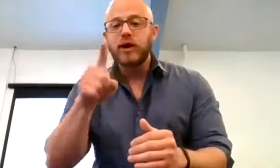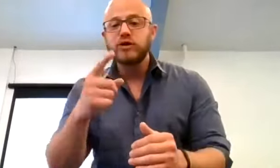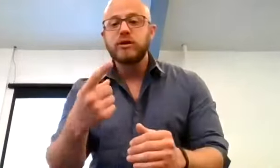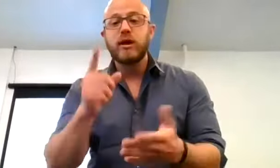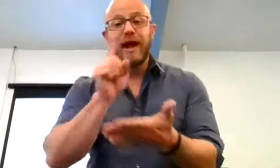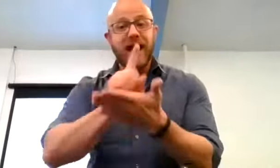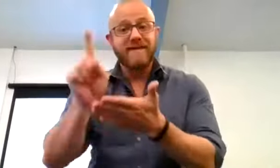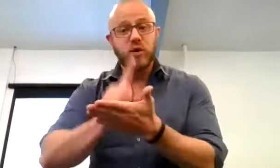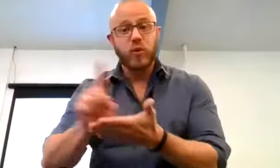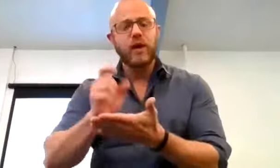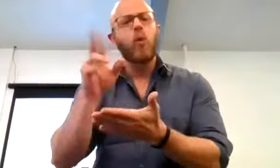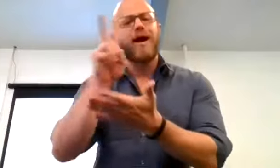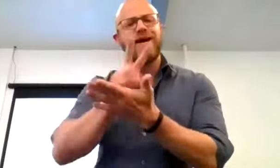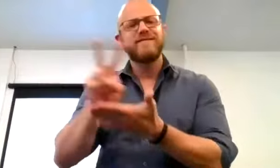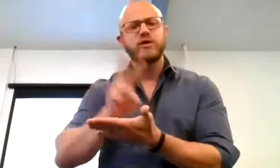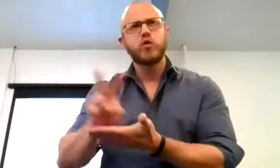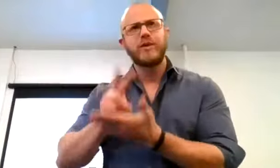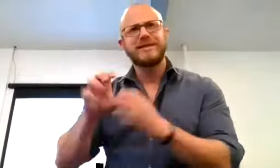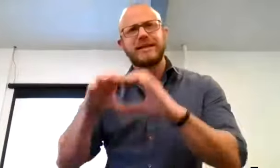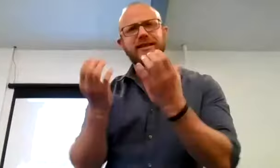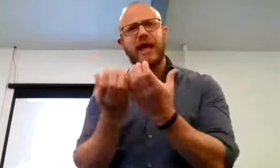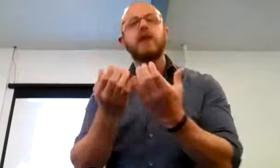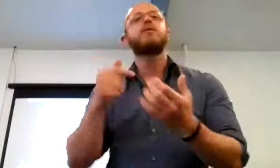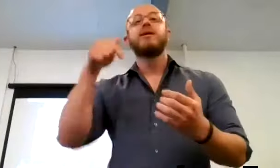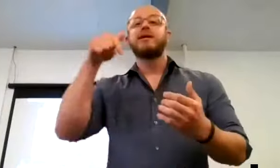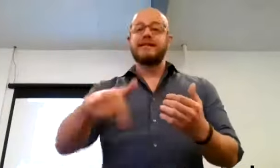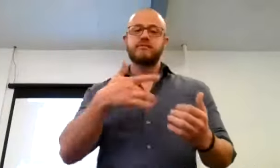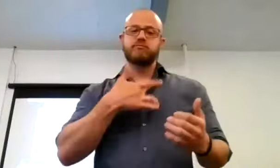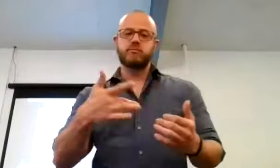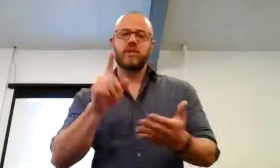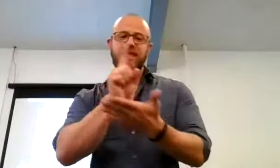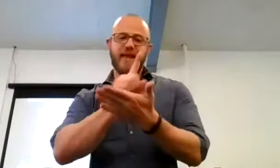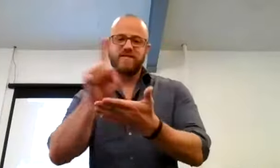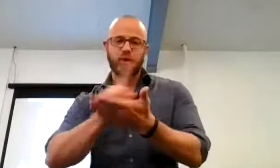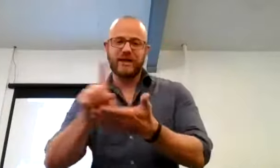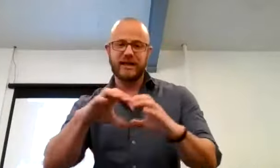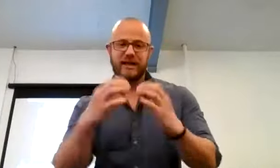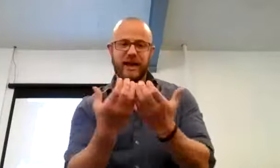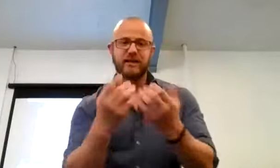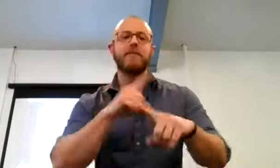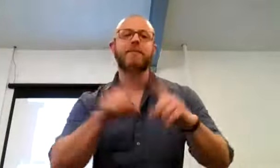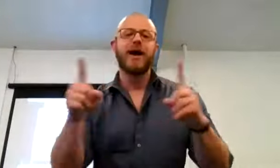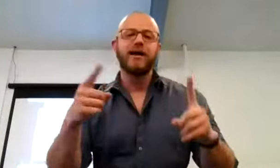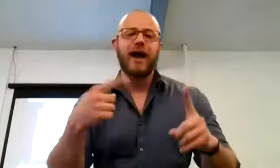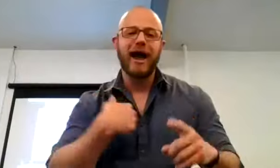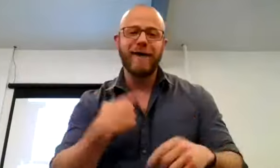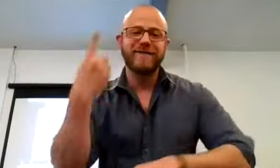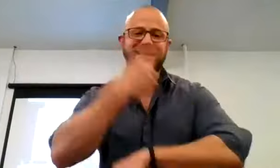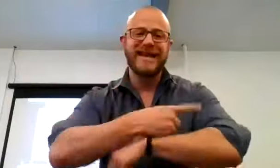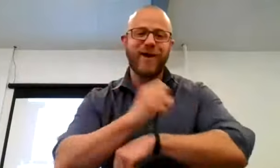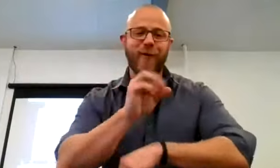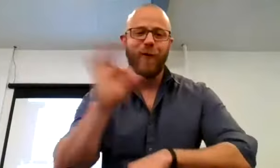And there was another question. Is it gonna be weekly or 2 weeks? 2 weeks when it comes to class. We were